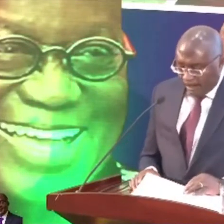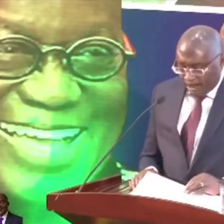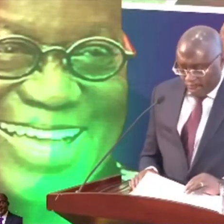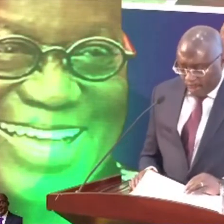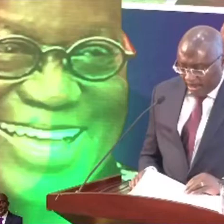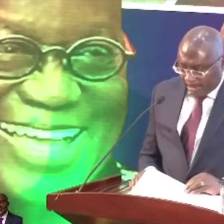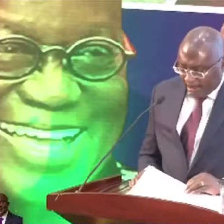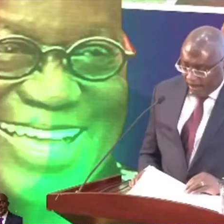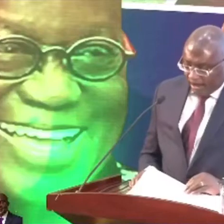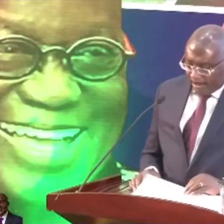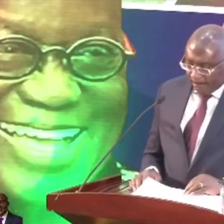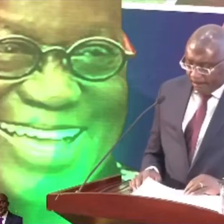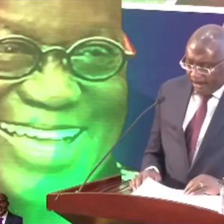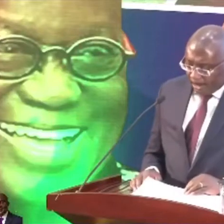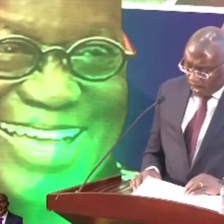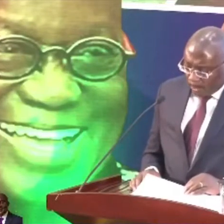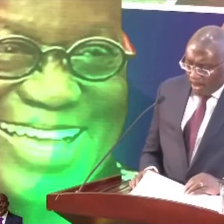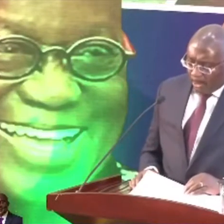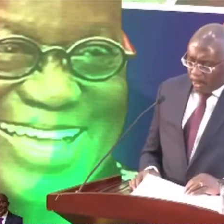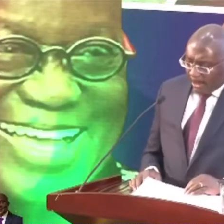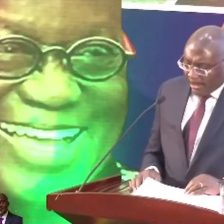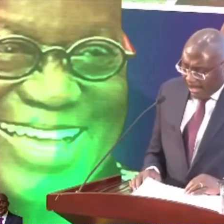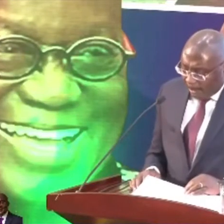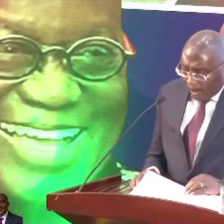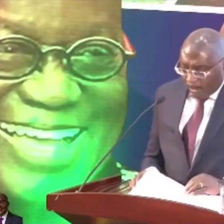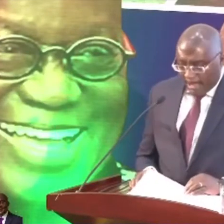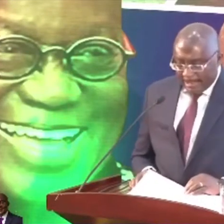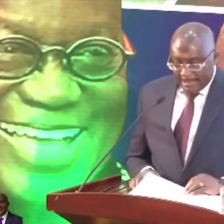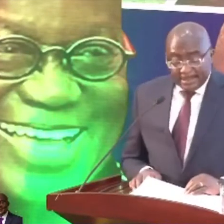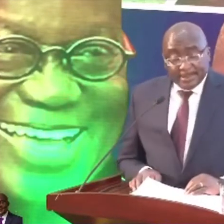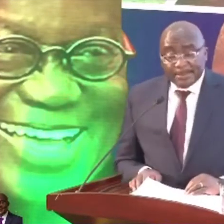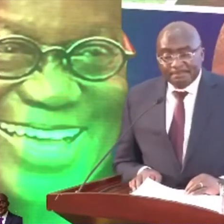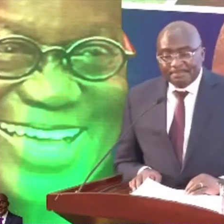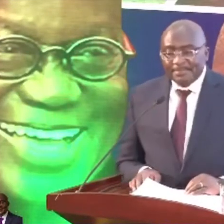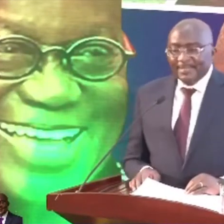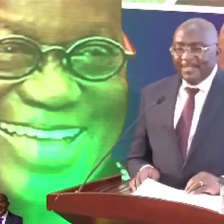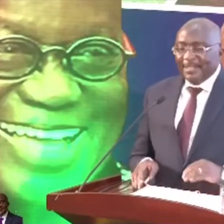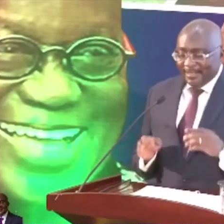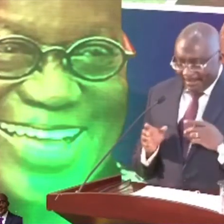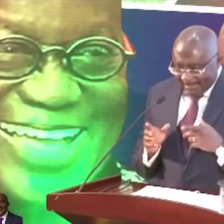municipal, and district assemblies, and so to enable all Ghanaians,